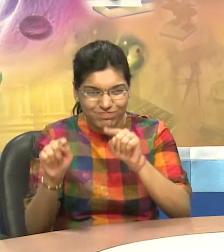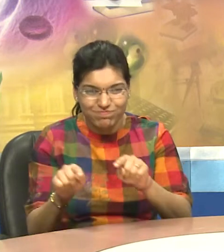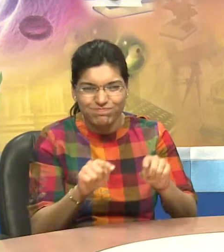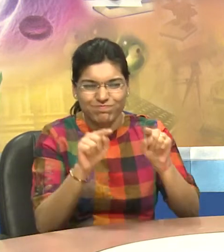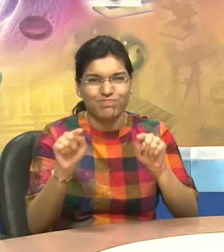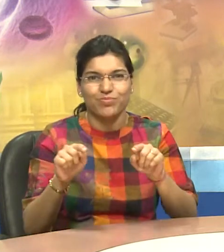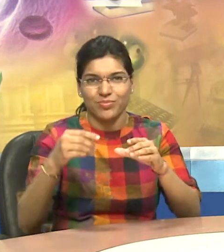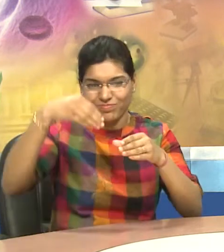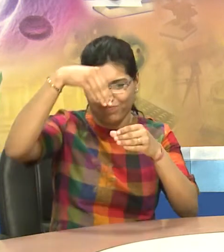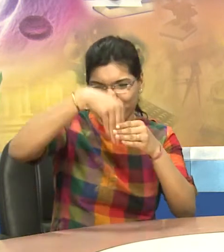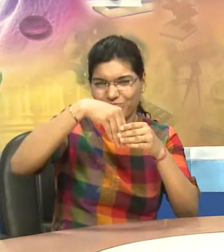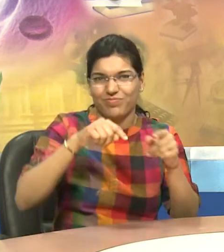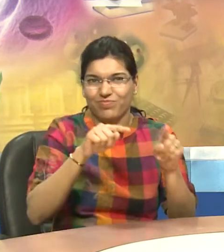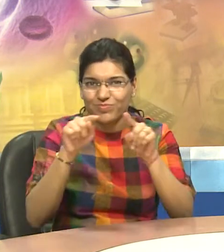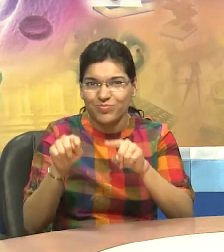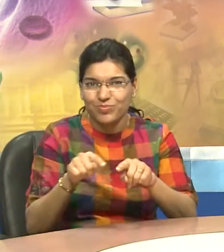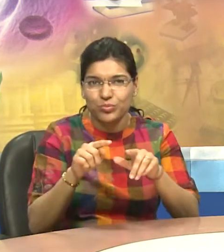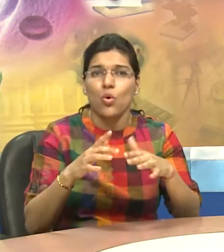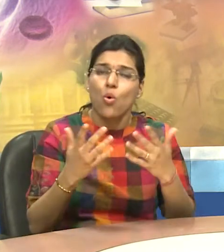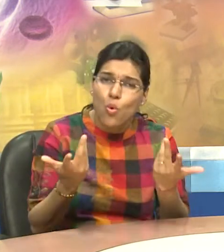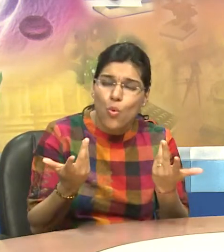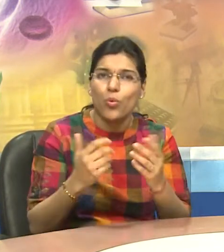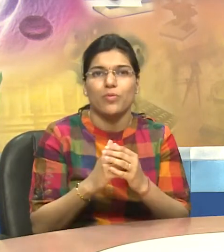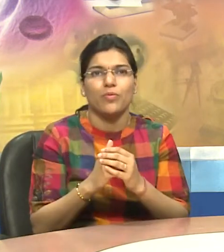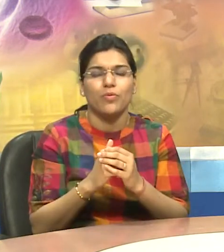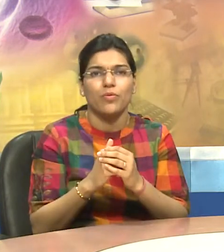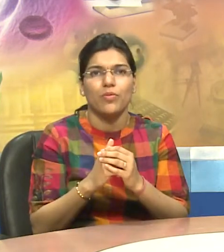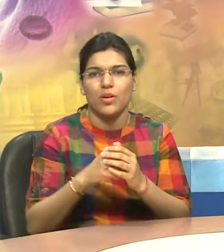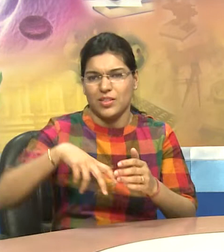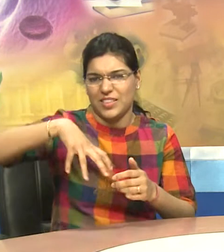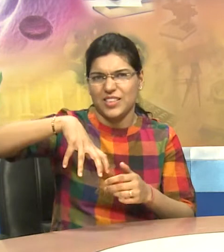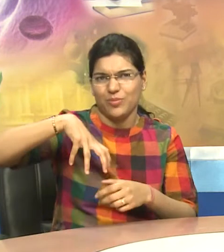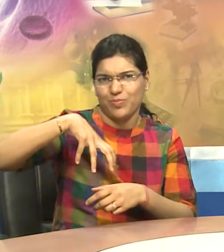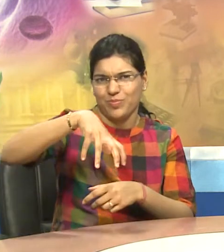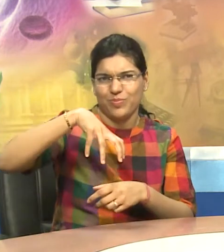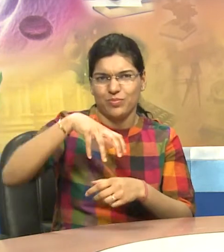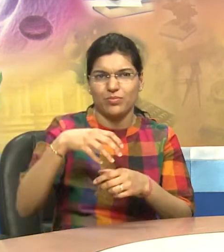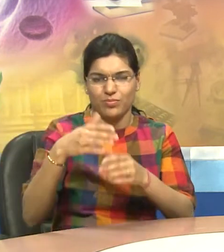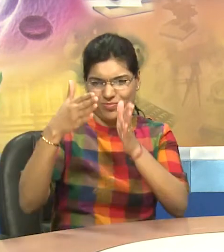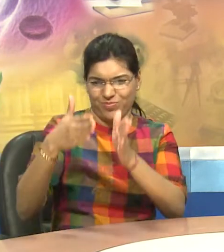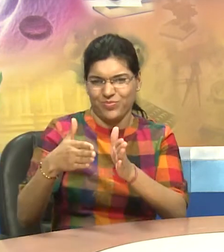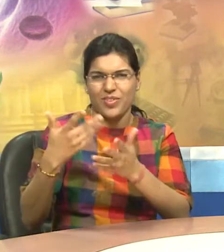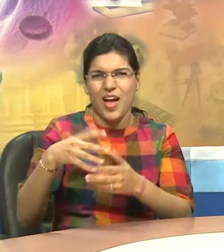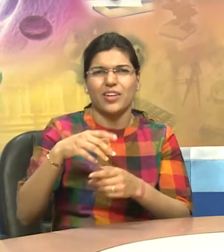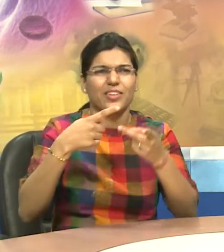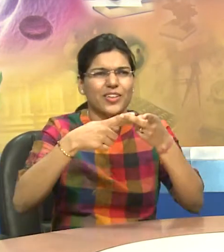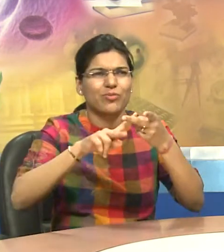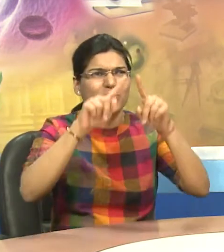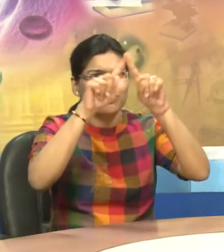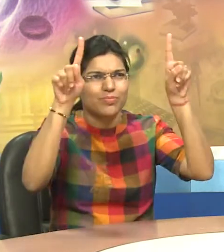We all have radios, stereos, tape recorders and